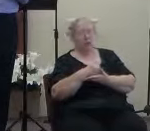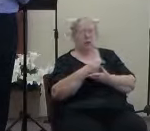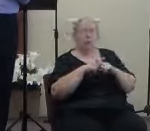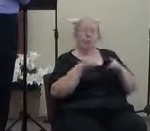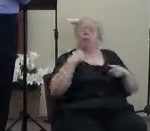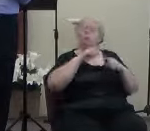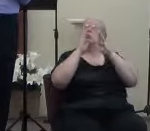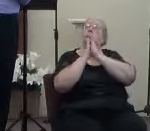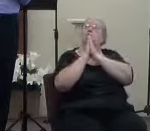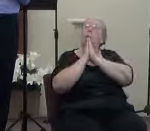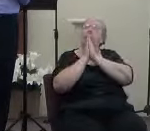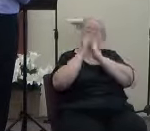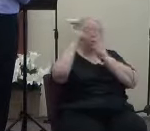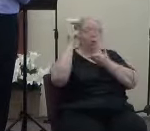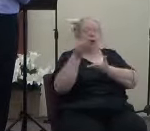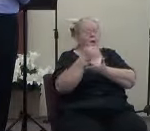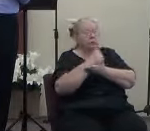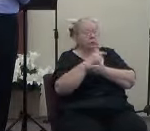harvest and we ain't sowed nothing.